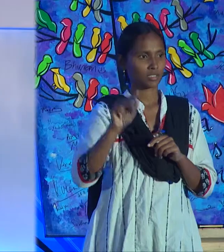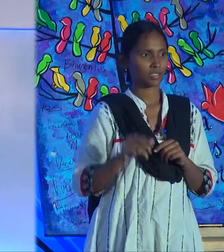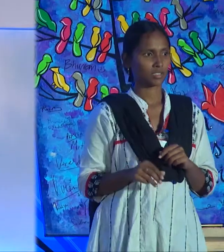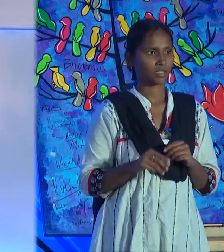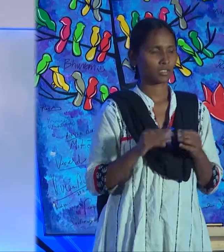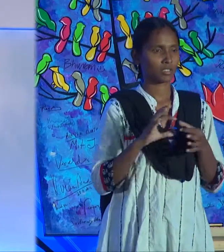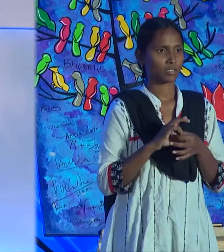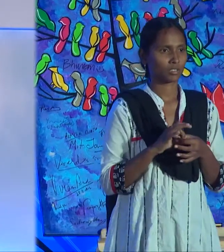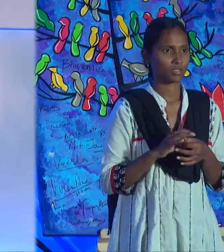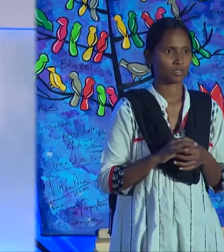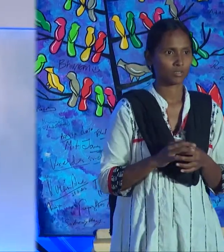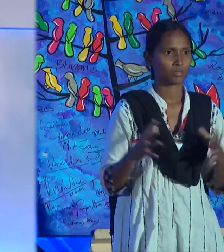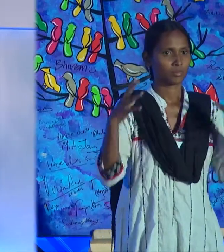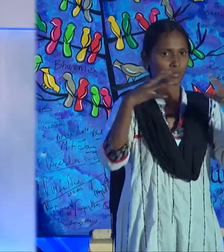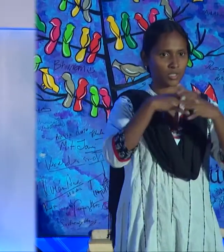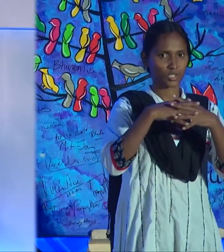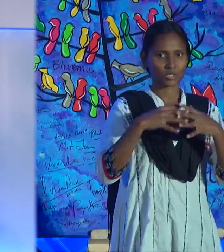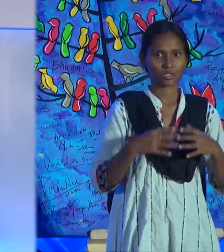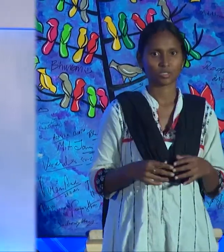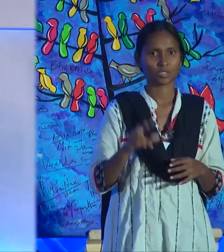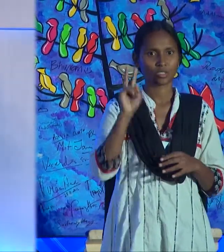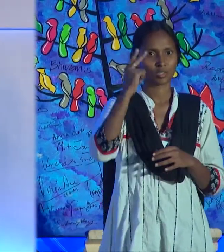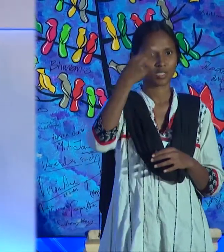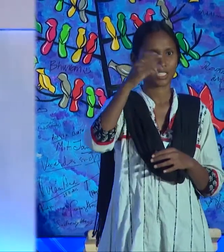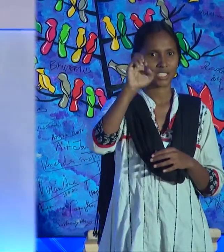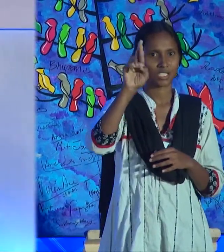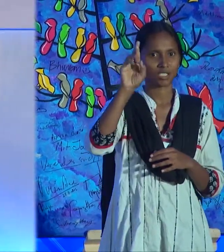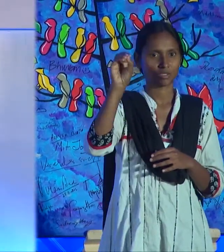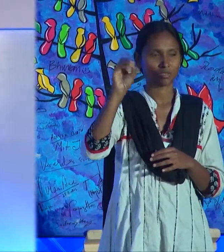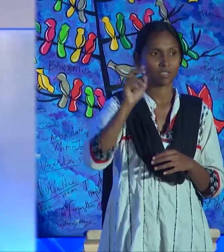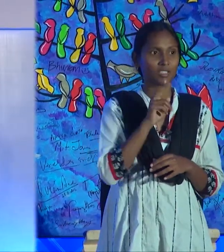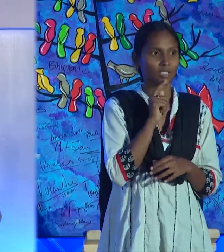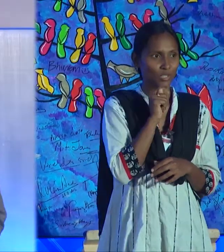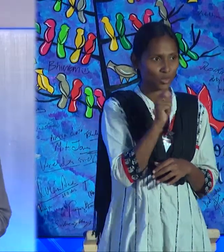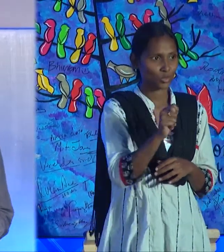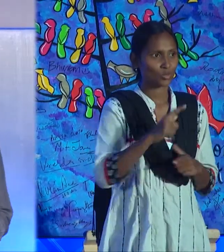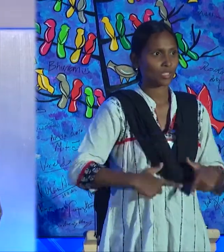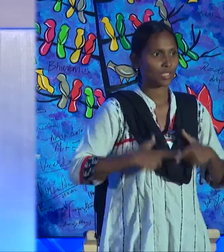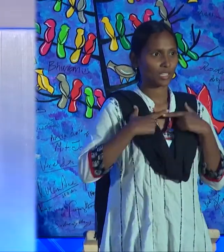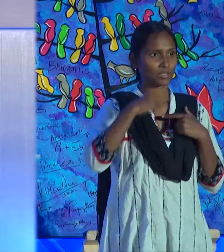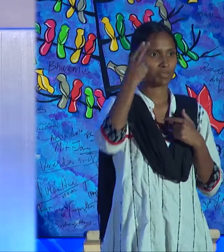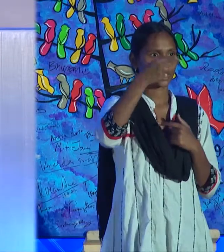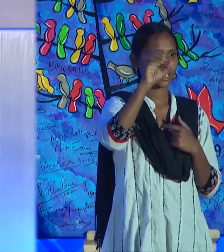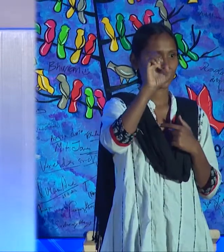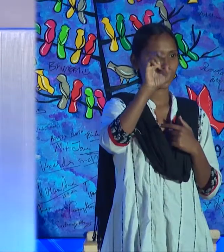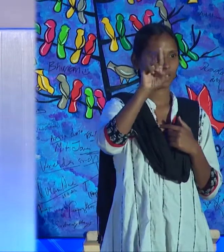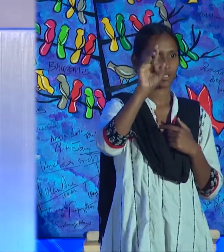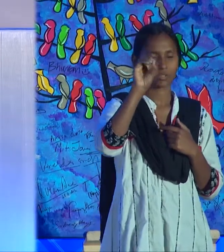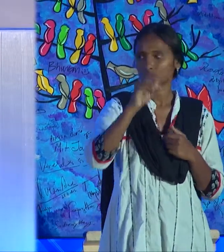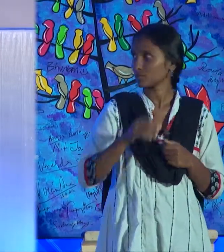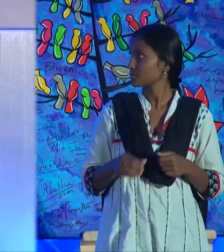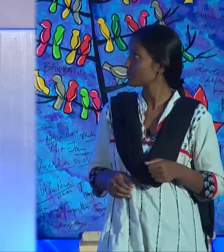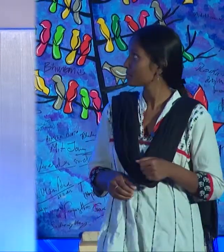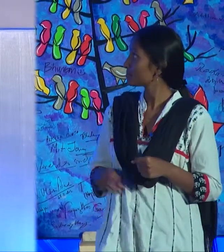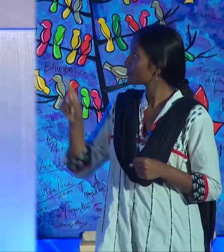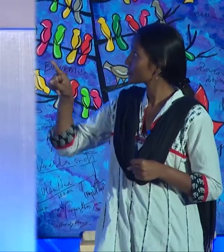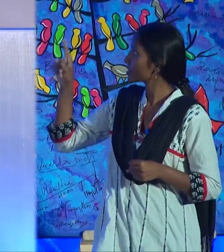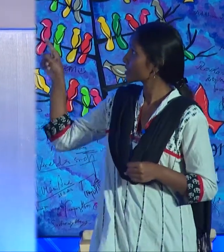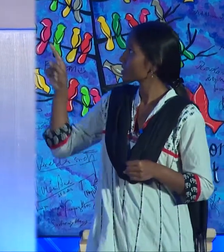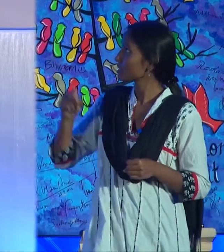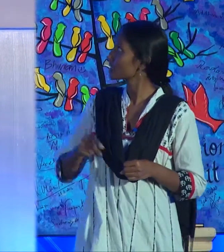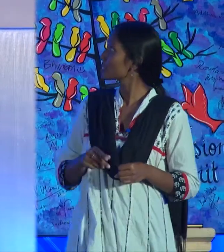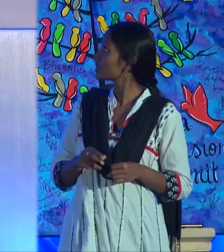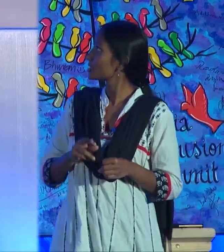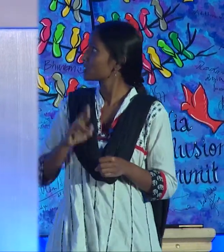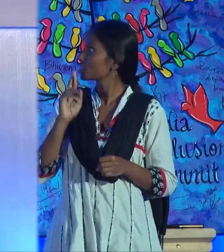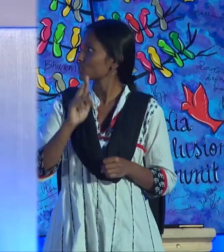2013, emerged two heroes, real life heroes. These were real life heroes